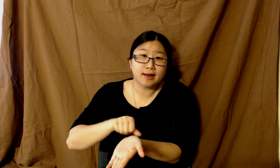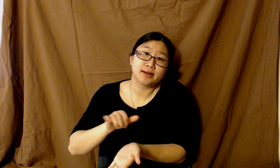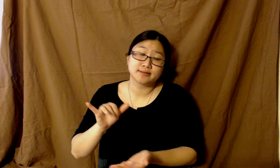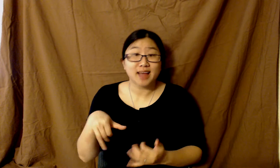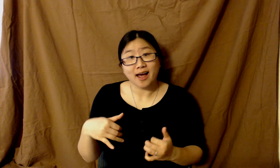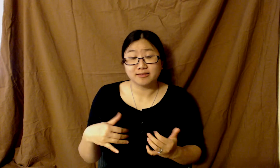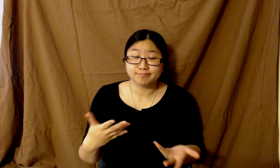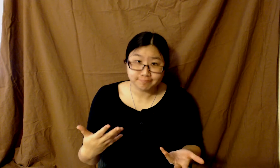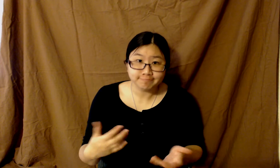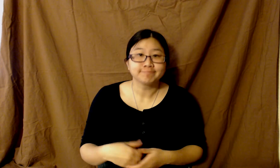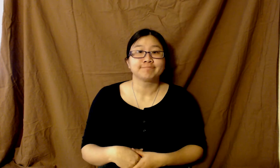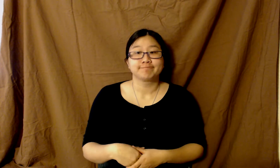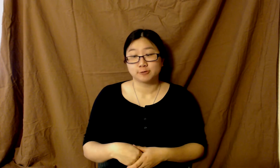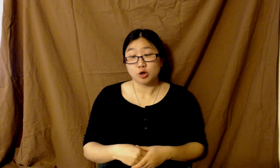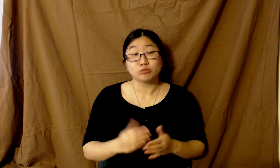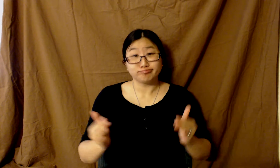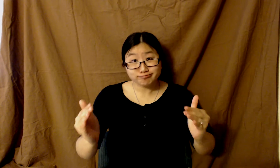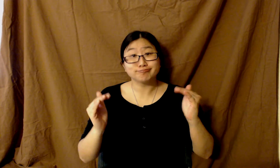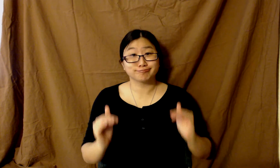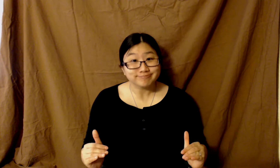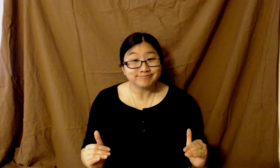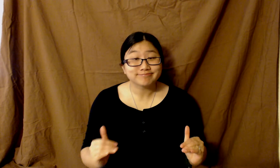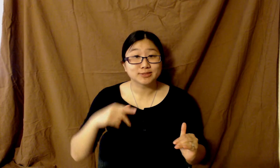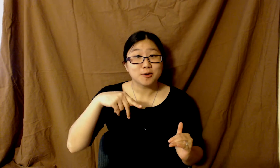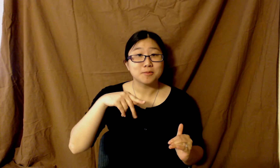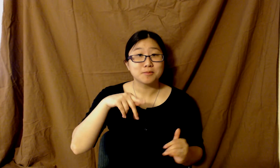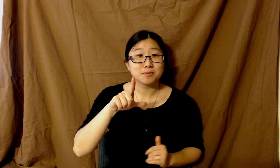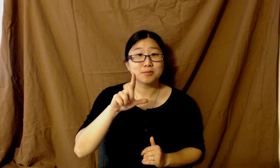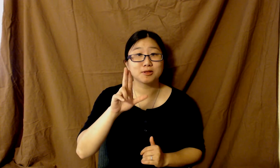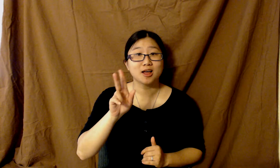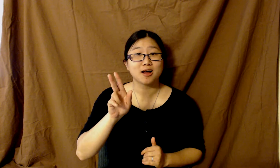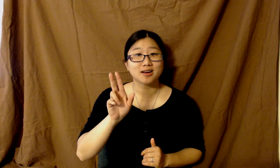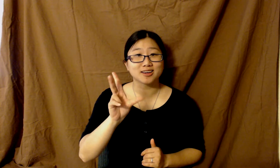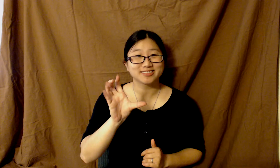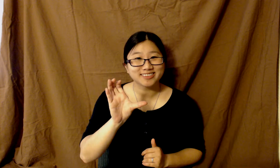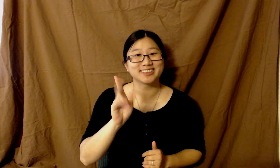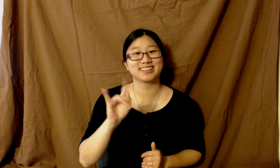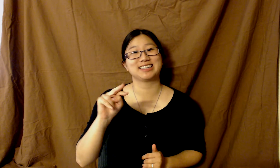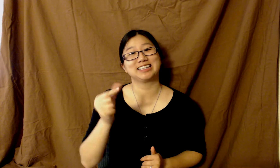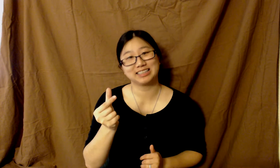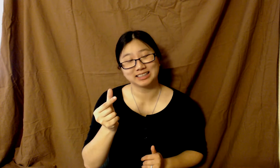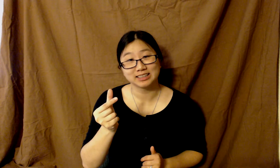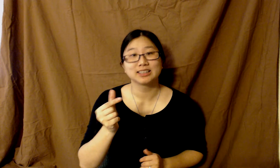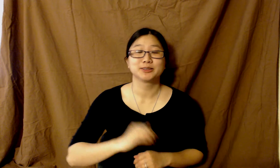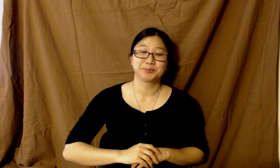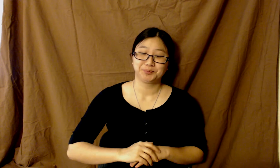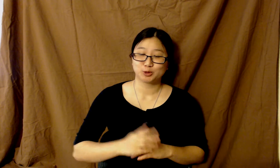pluck yourself compulsively. And some parrots actually have been studied to better understand trichotillomania or compulsive plucking in humans, something that